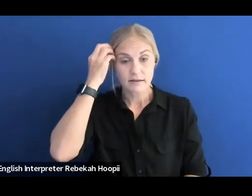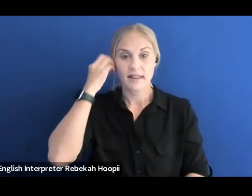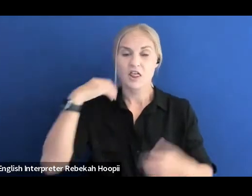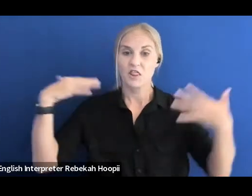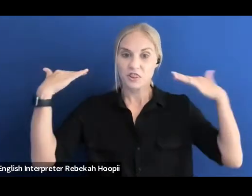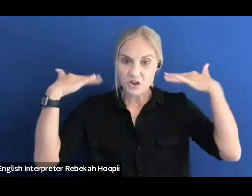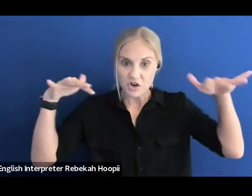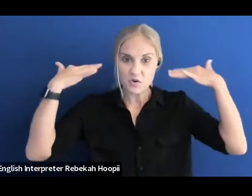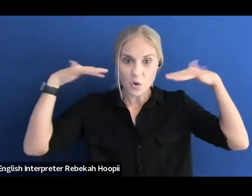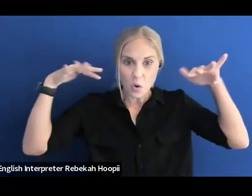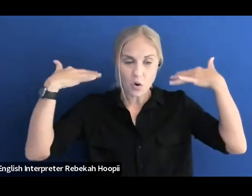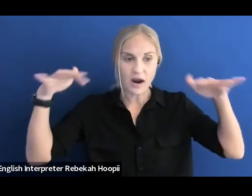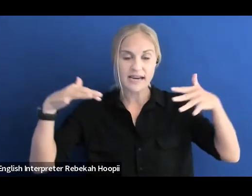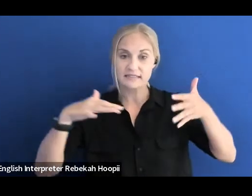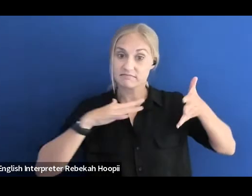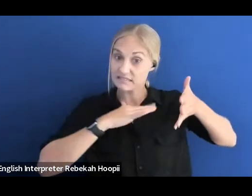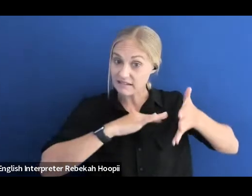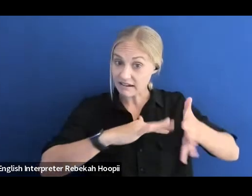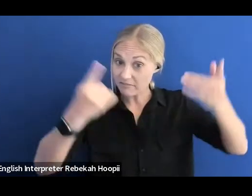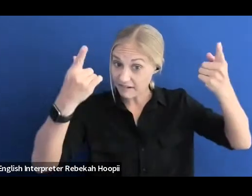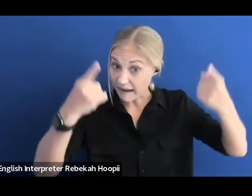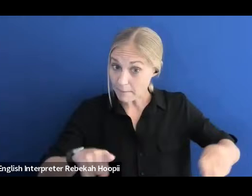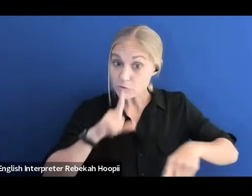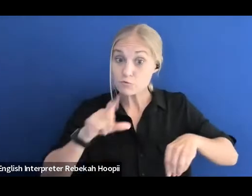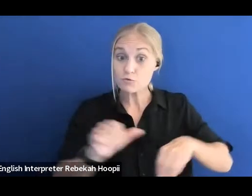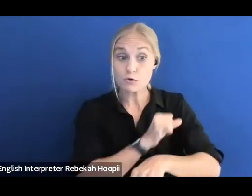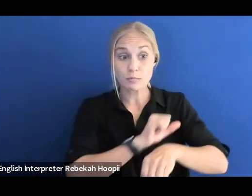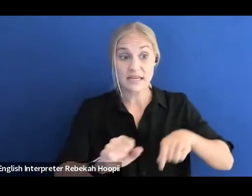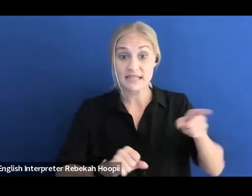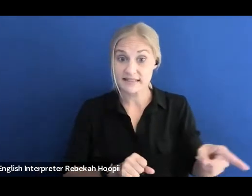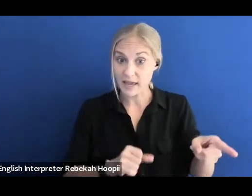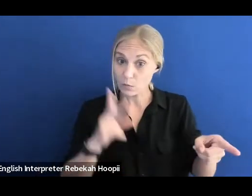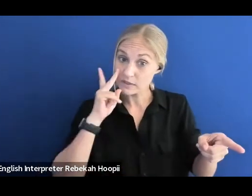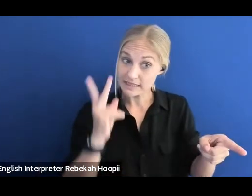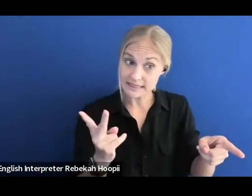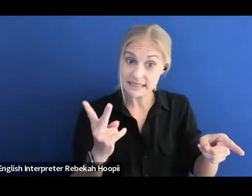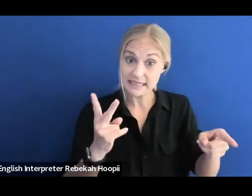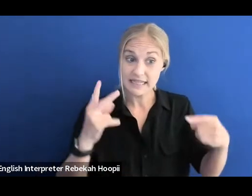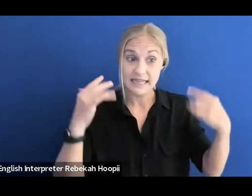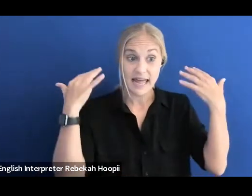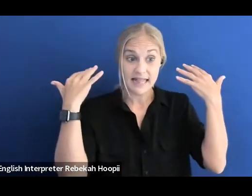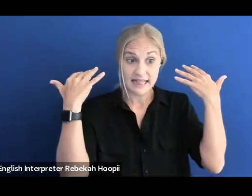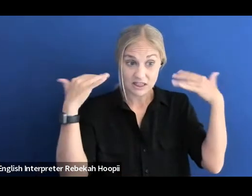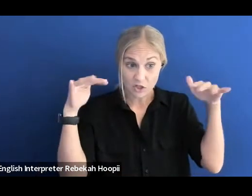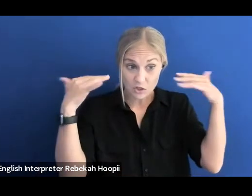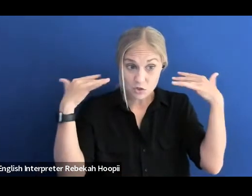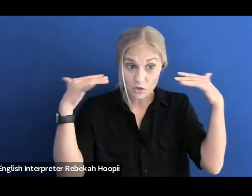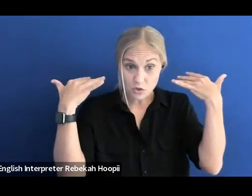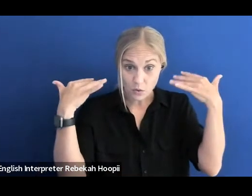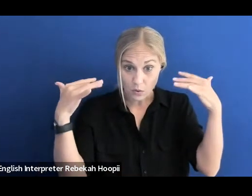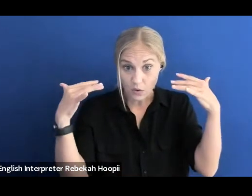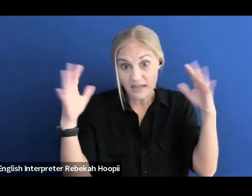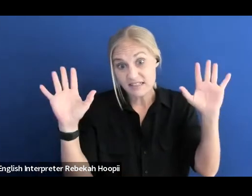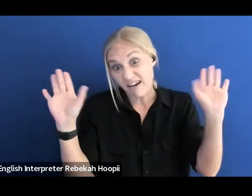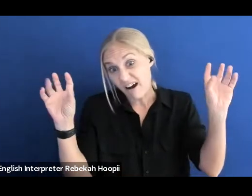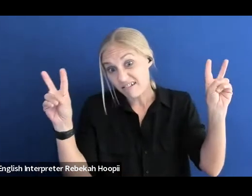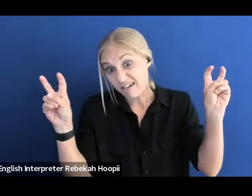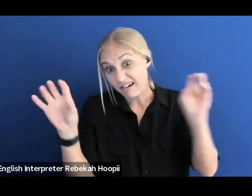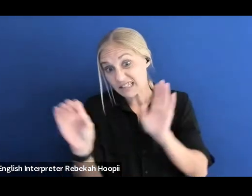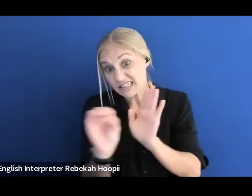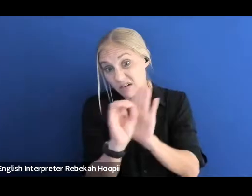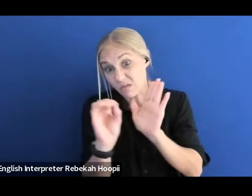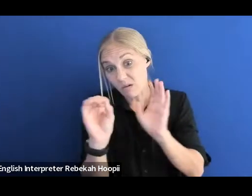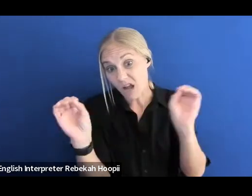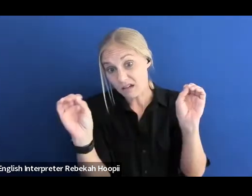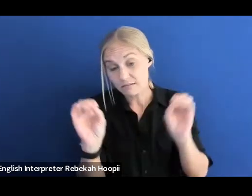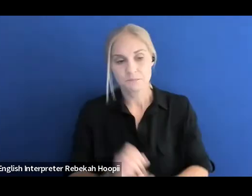noise study, if it's done in this area, will probably find that the noise contours are 0. So